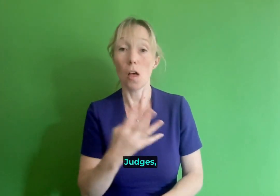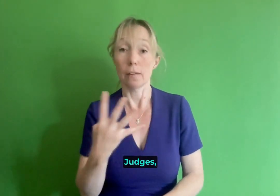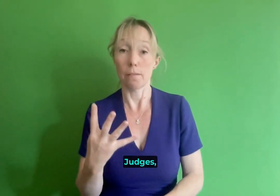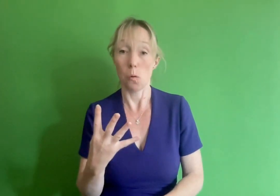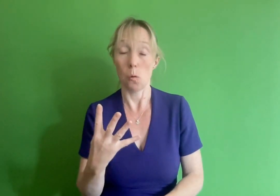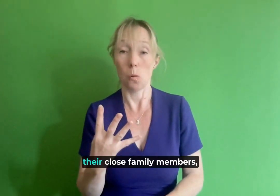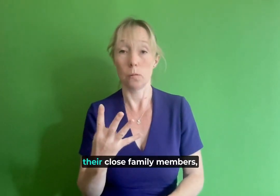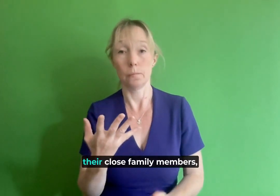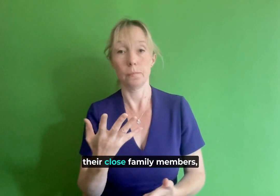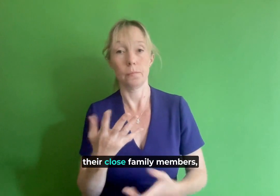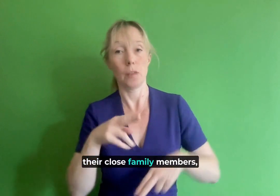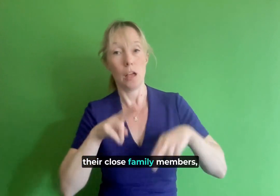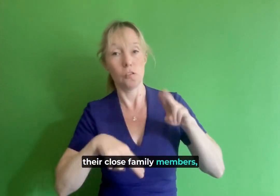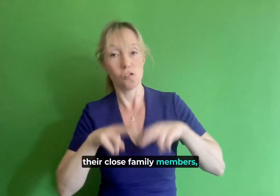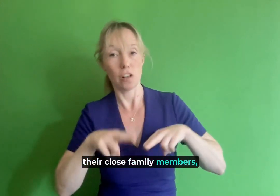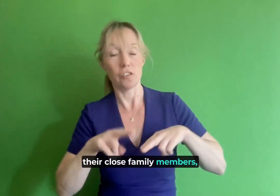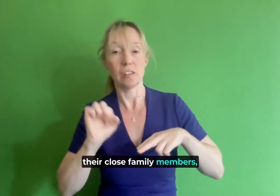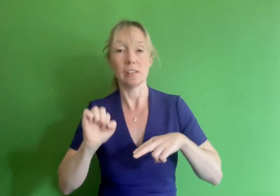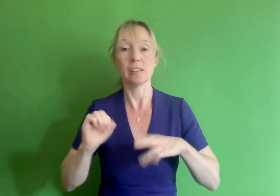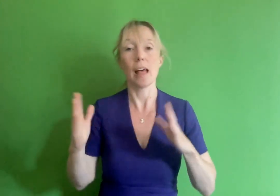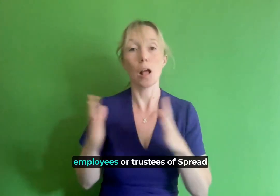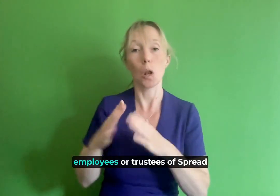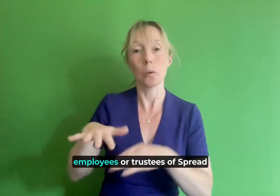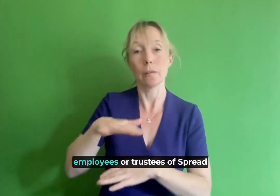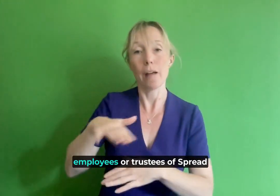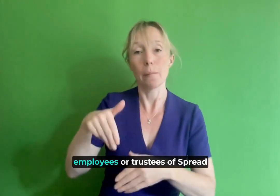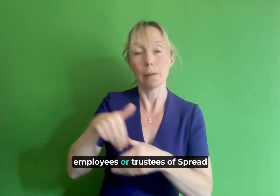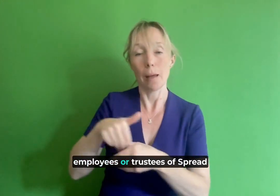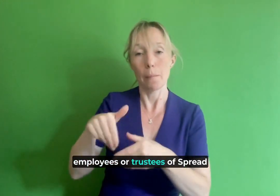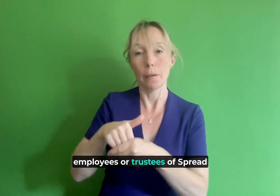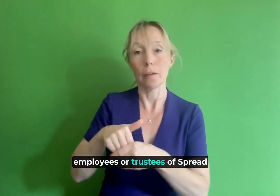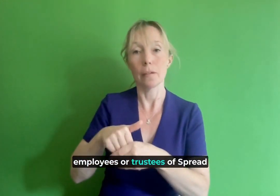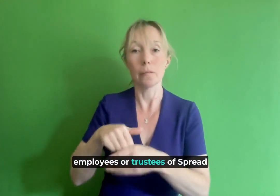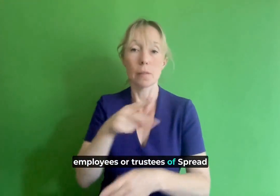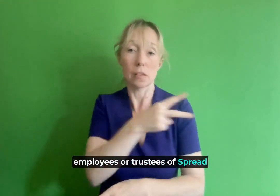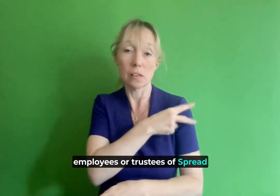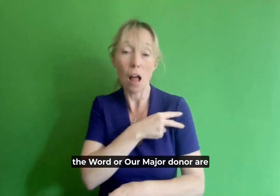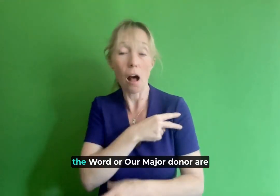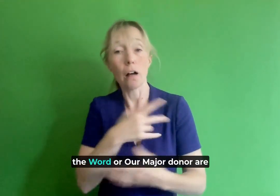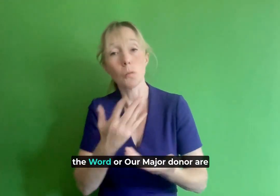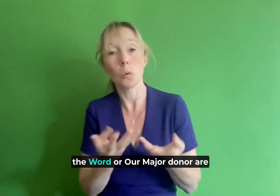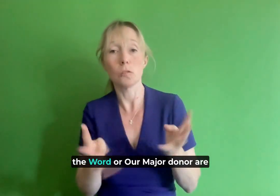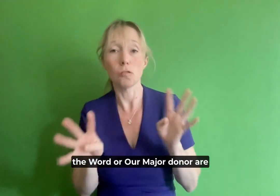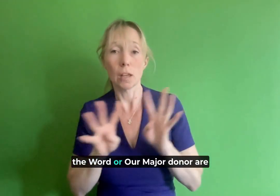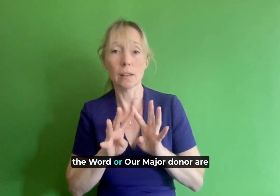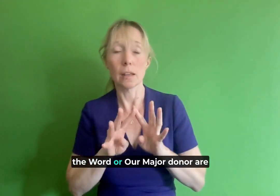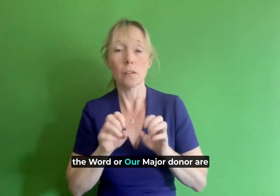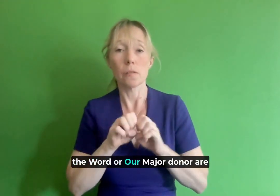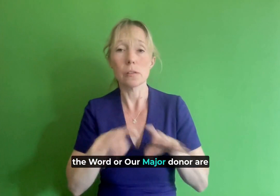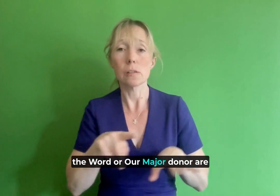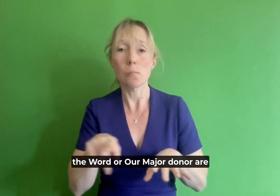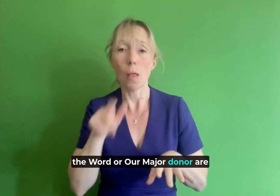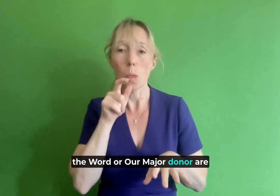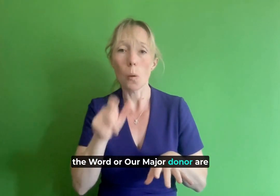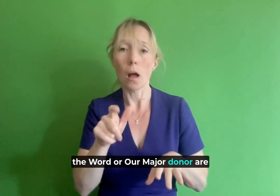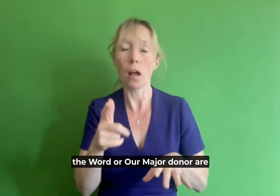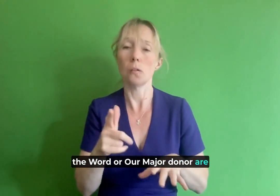Judges, their close family members, employees or trustees of Spread the Word, or our major donor are